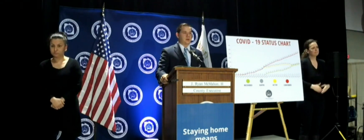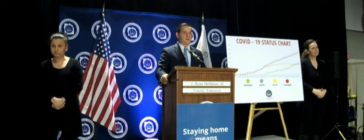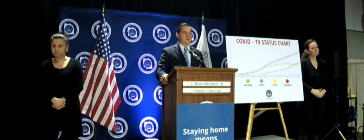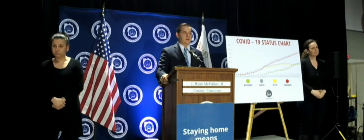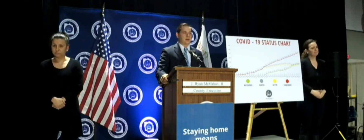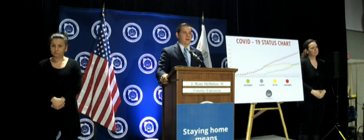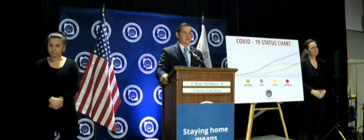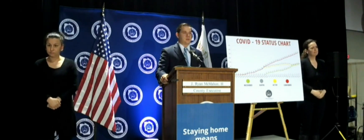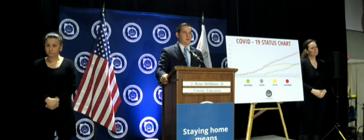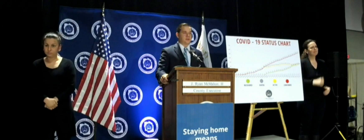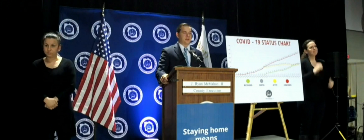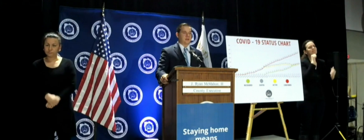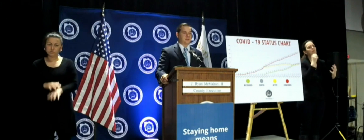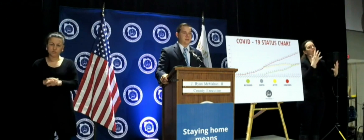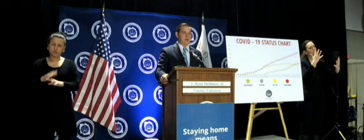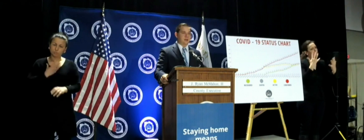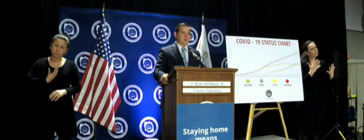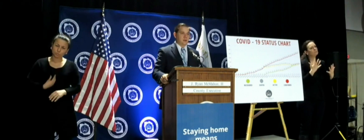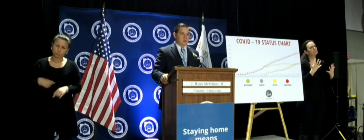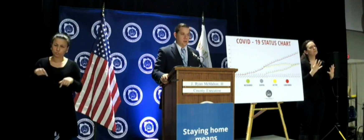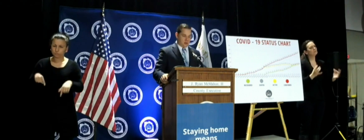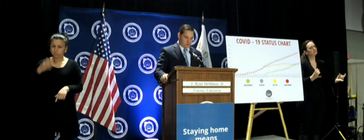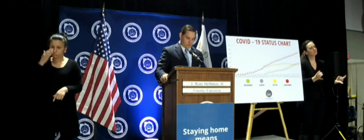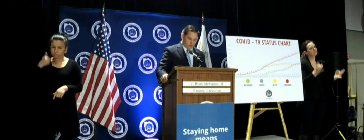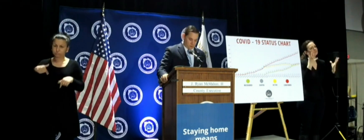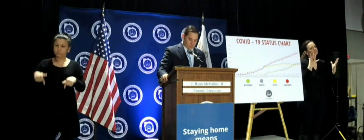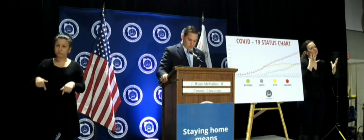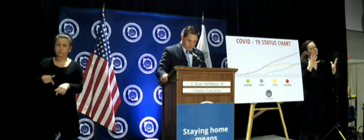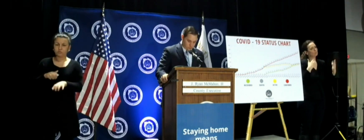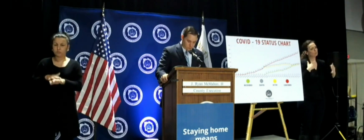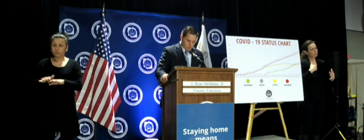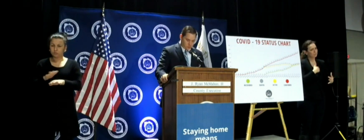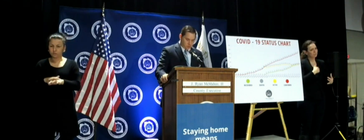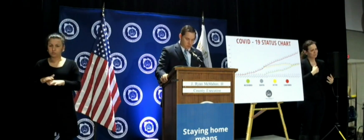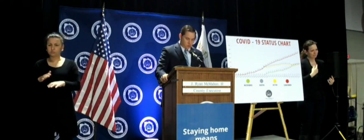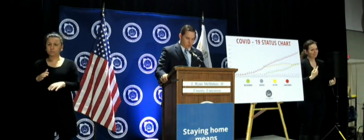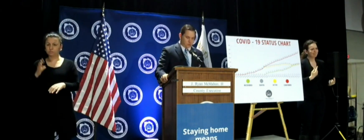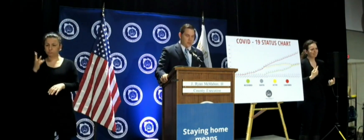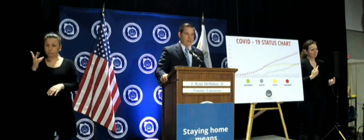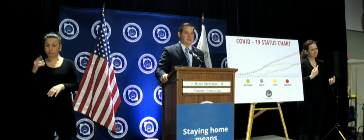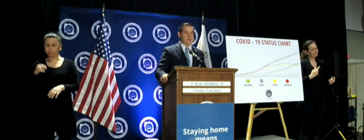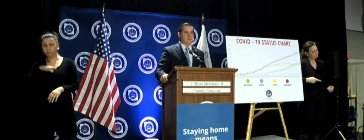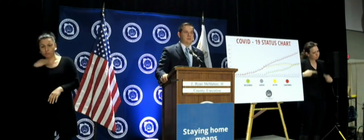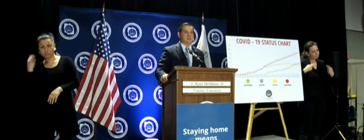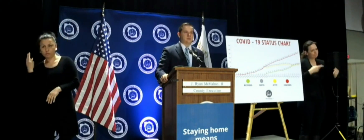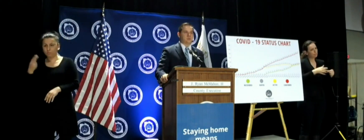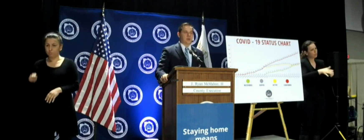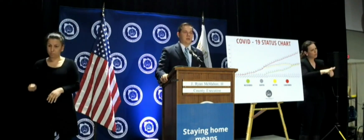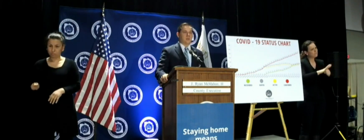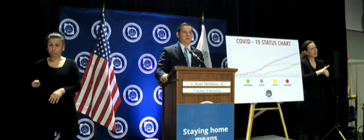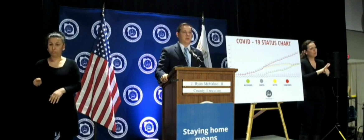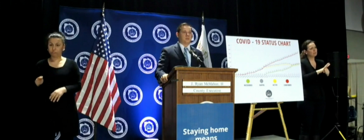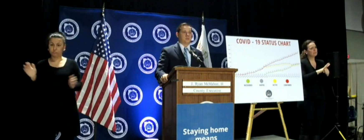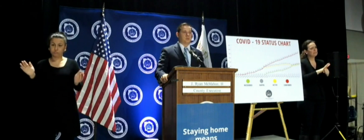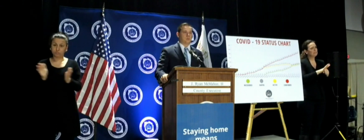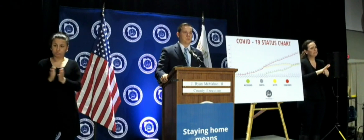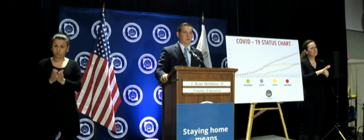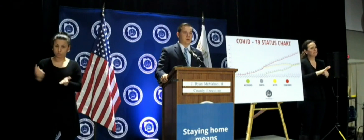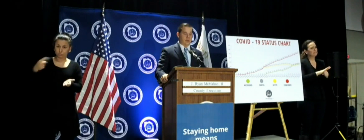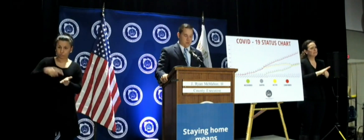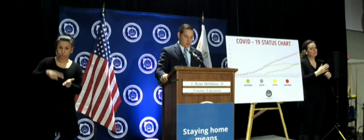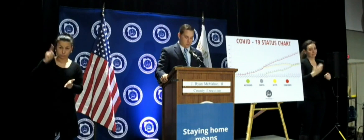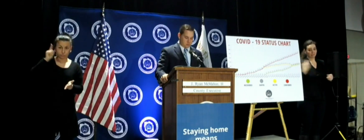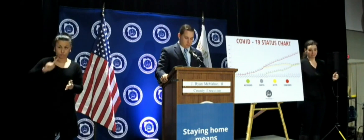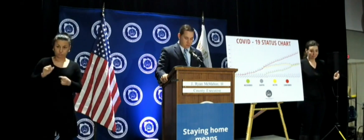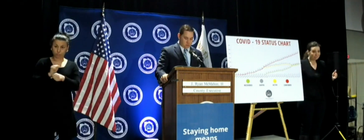Unfortunately, today has been the deadliest day in our fight with COVID-19 since this pandemic came to